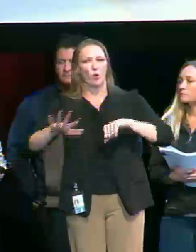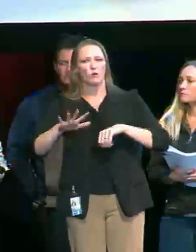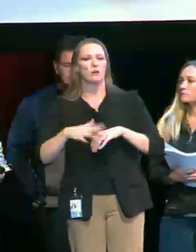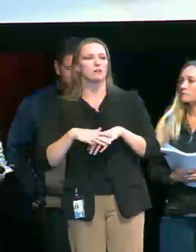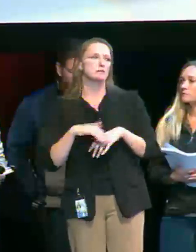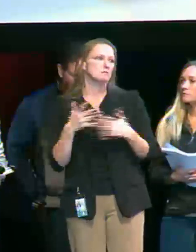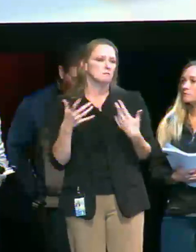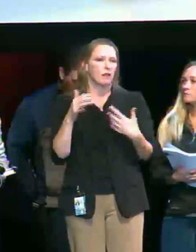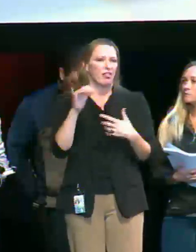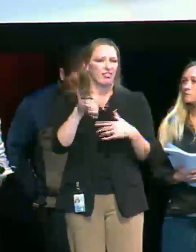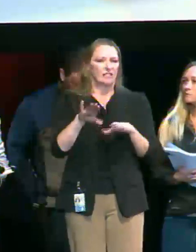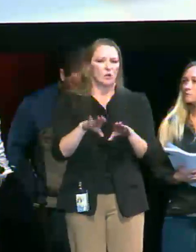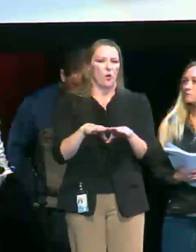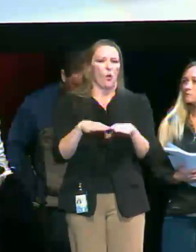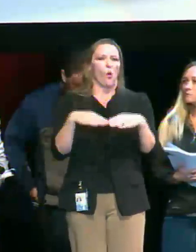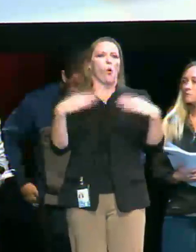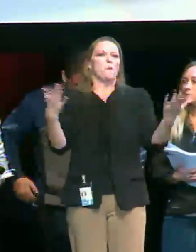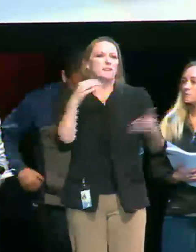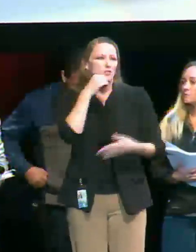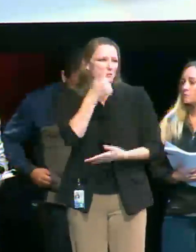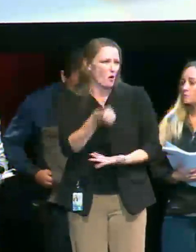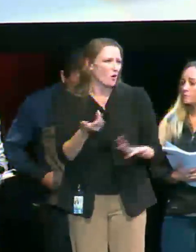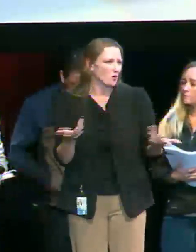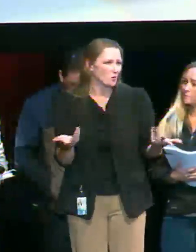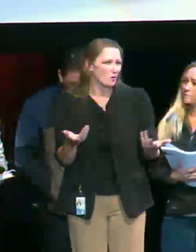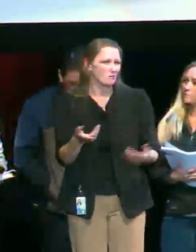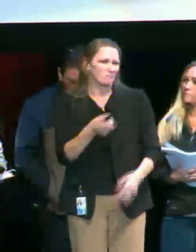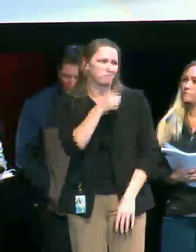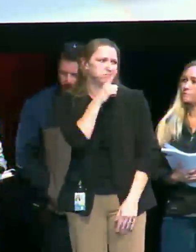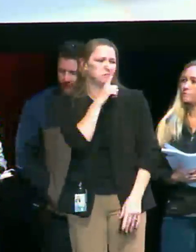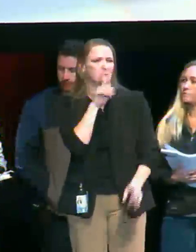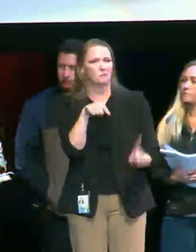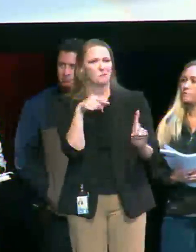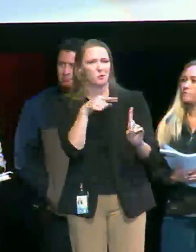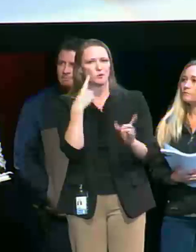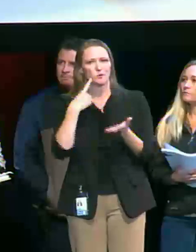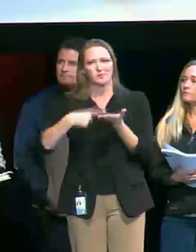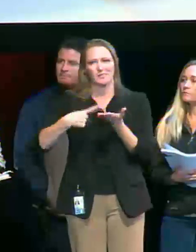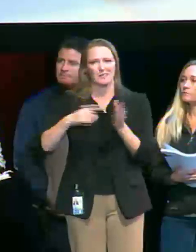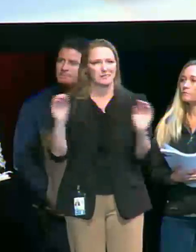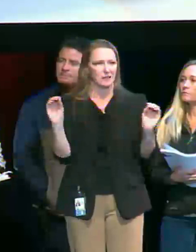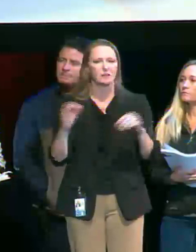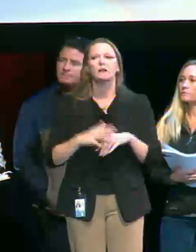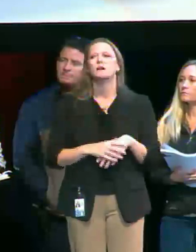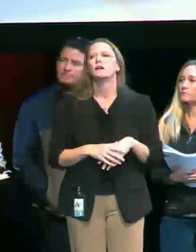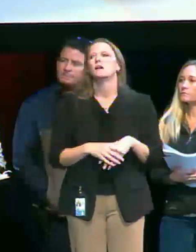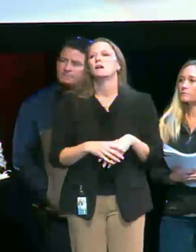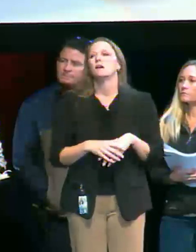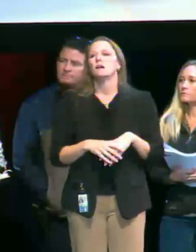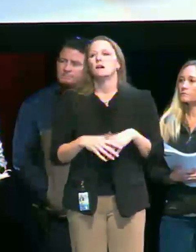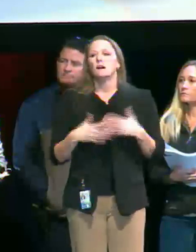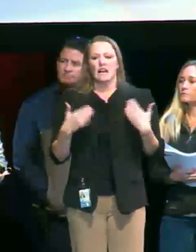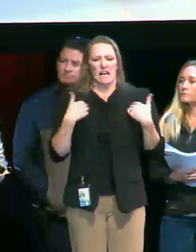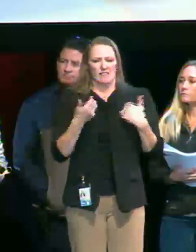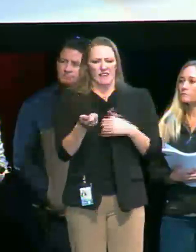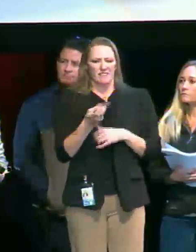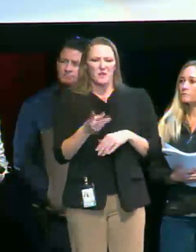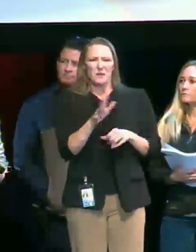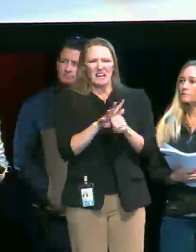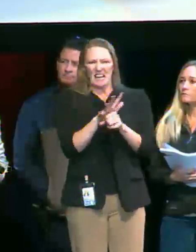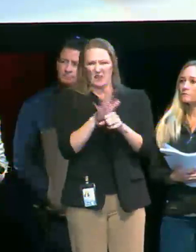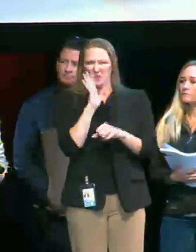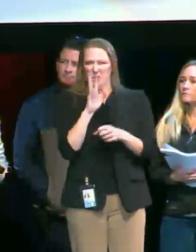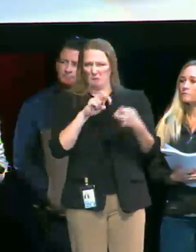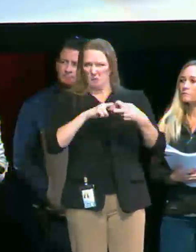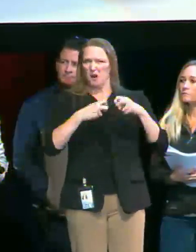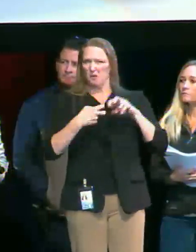it's going to be opened by tomorrow. So it's kind of a moot point. There are a couple of pockets that will be problematic,